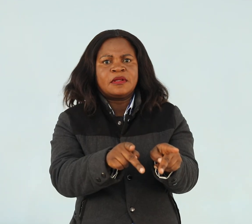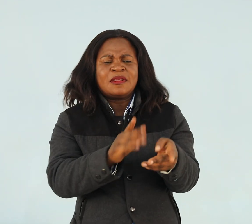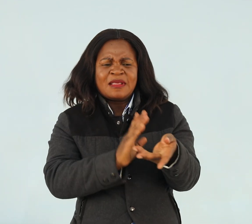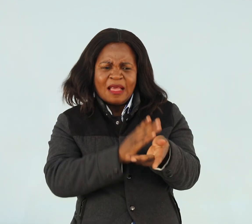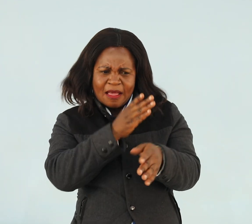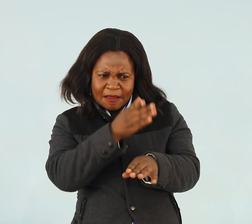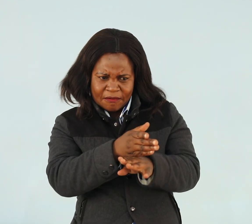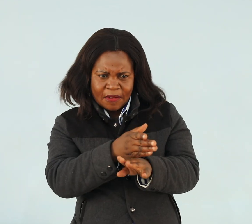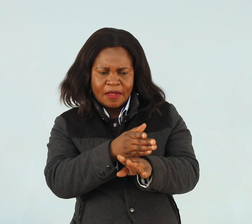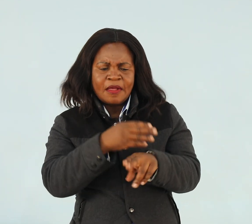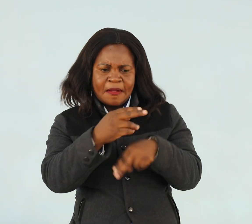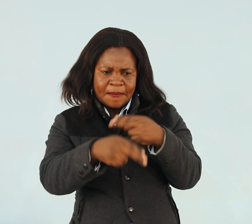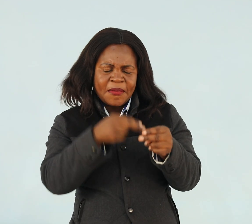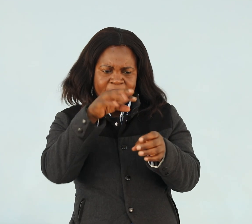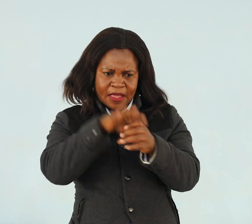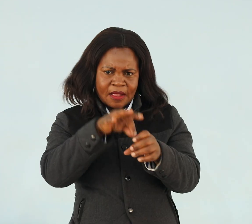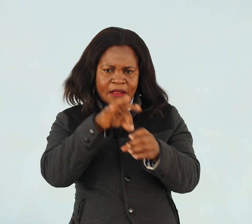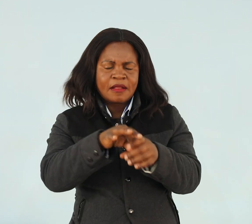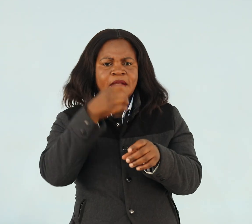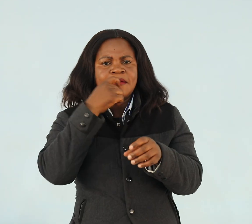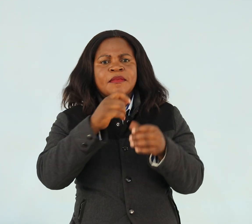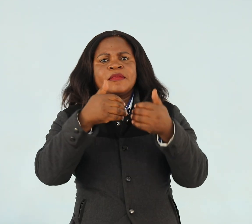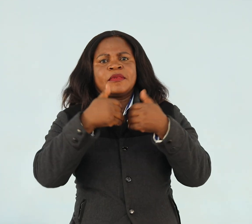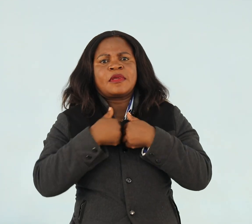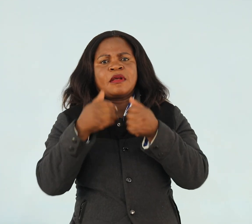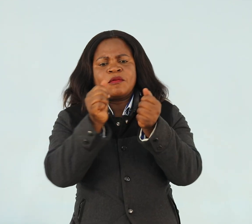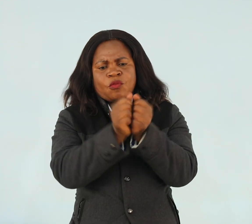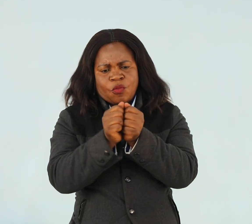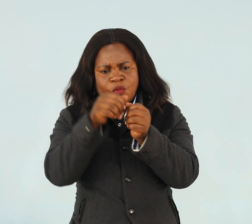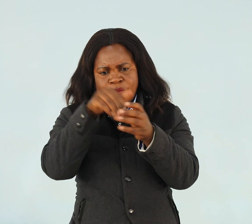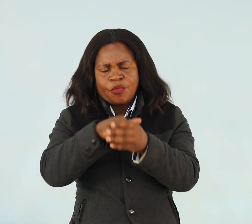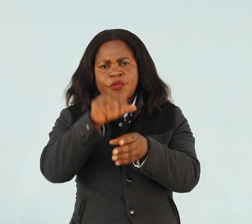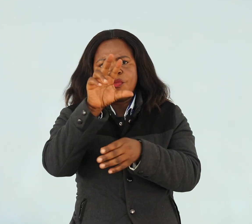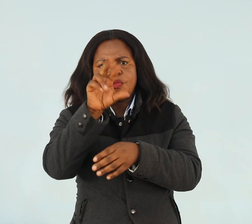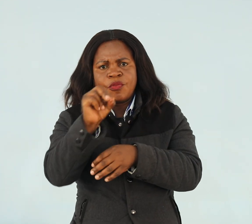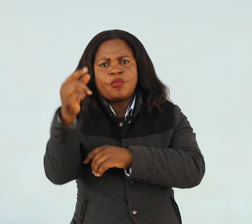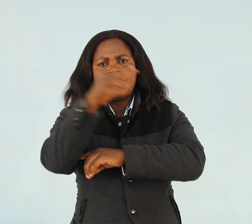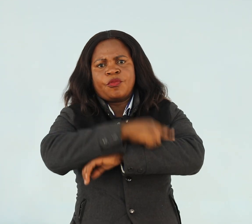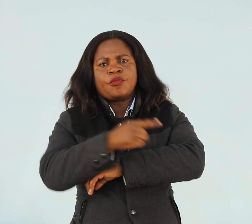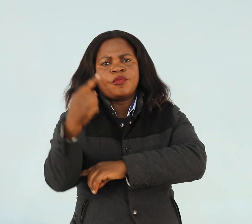the election must be held within 30 days.